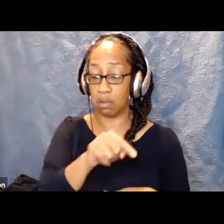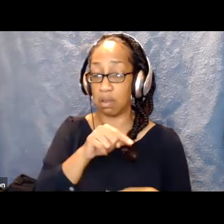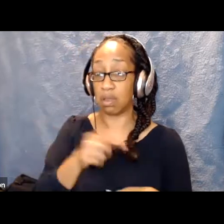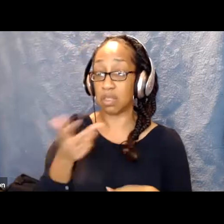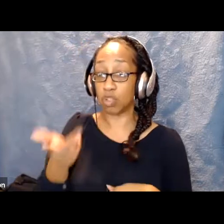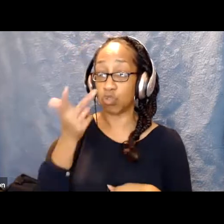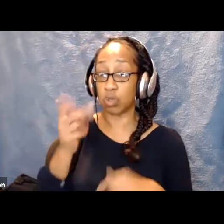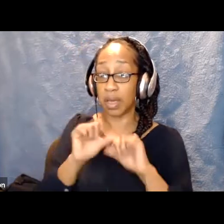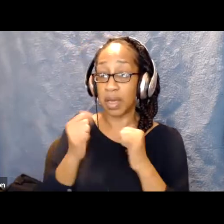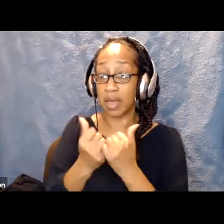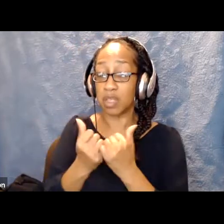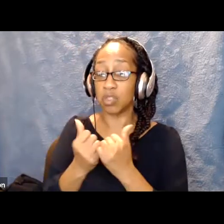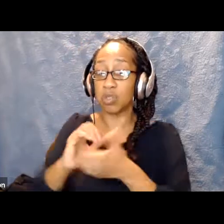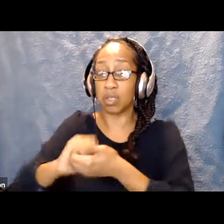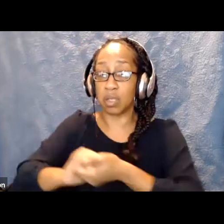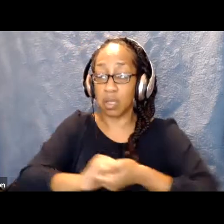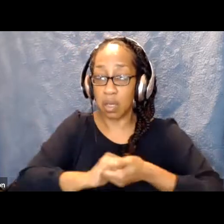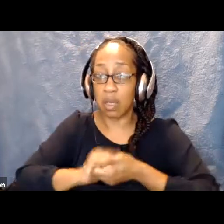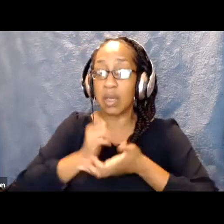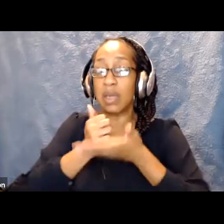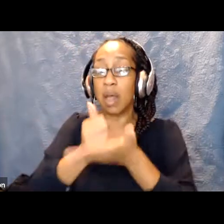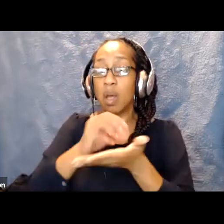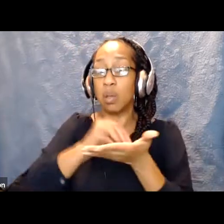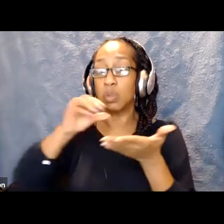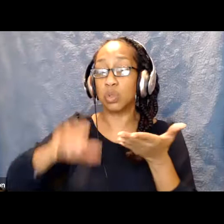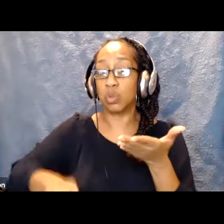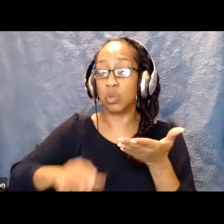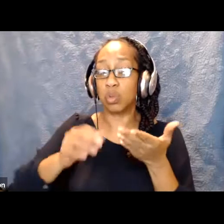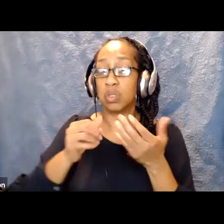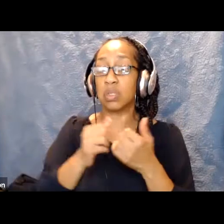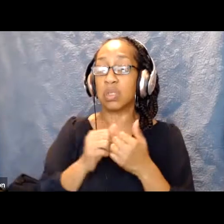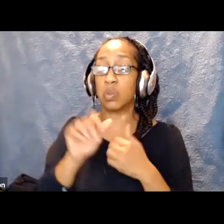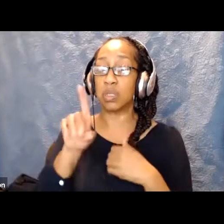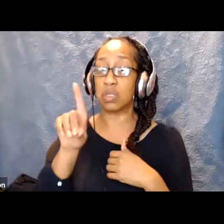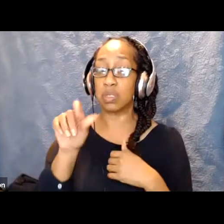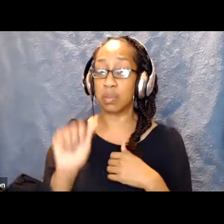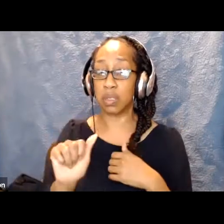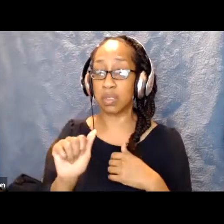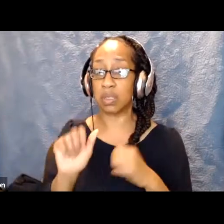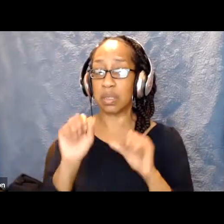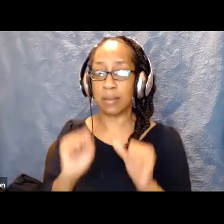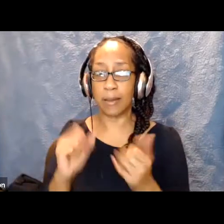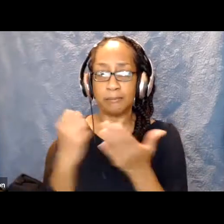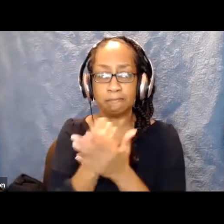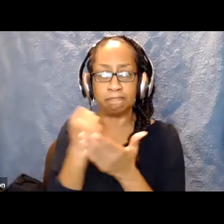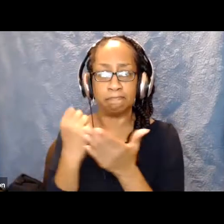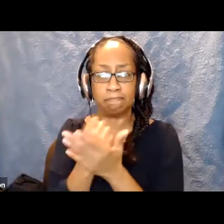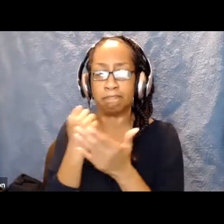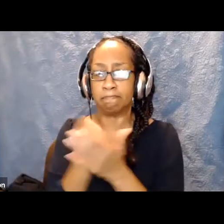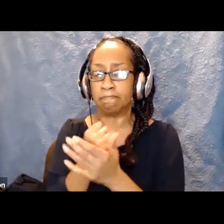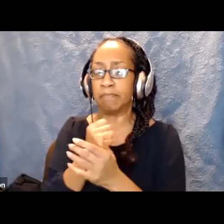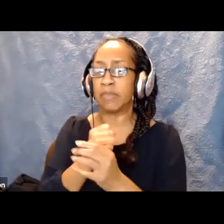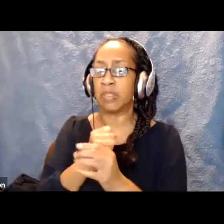with disabilities in particular have every opportunity possible to pursue